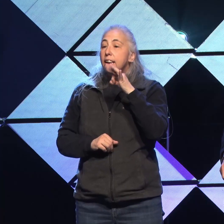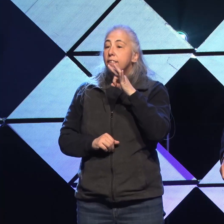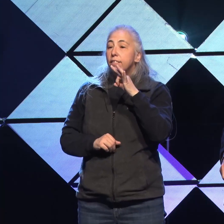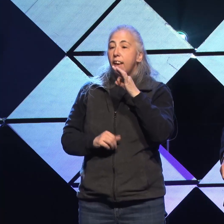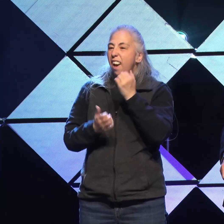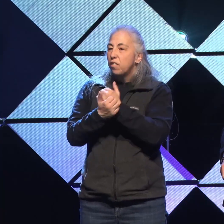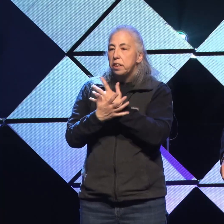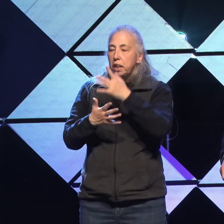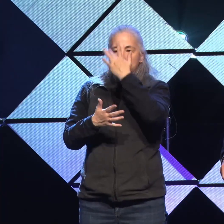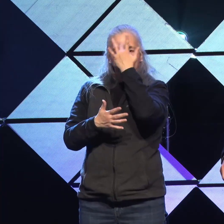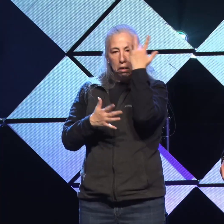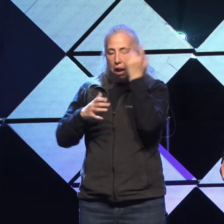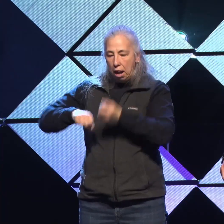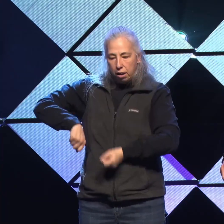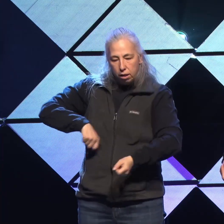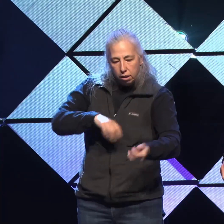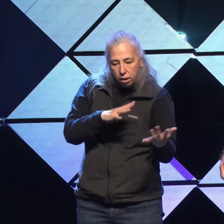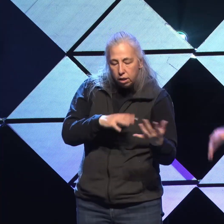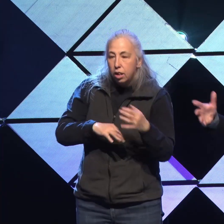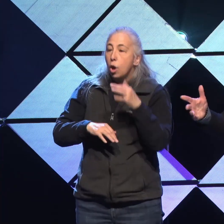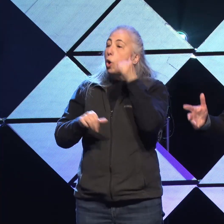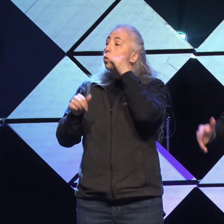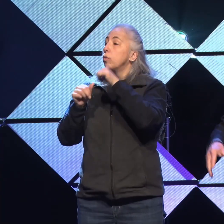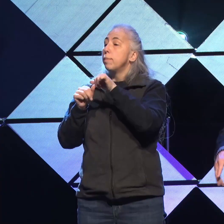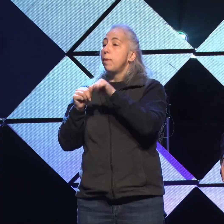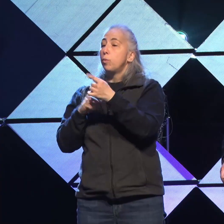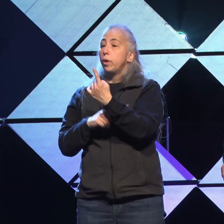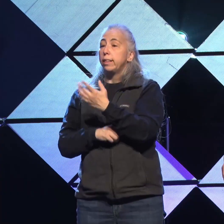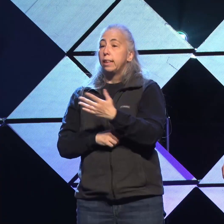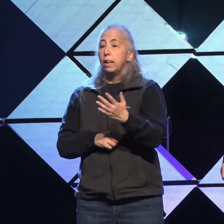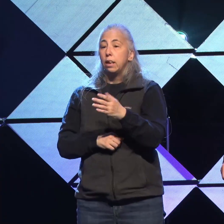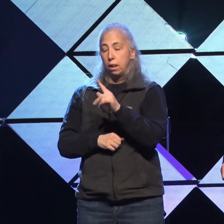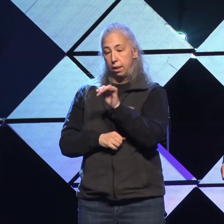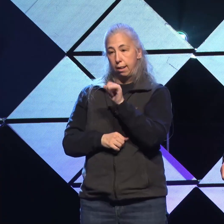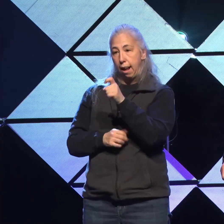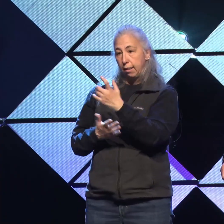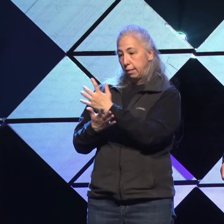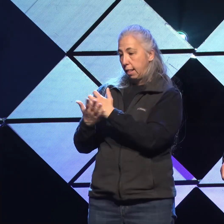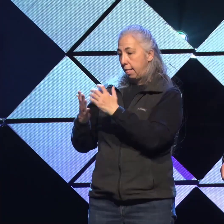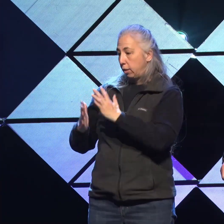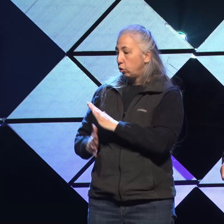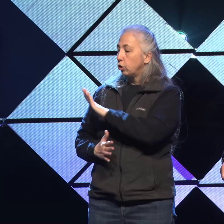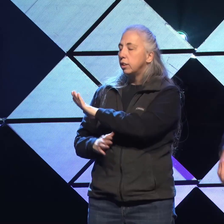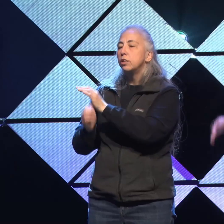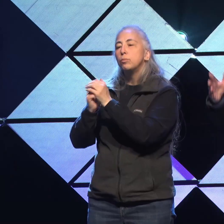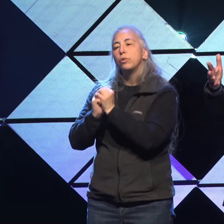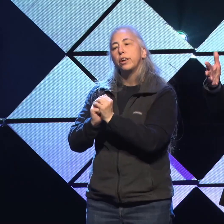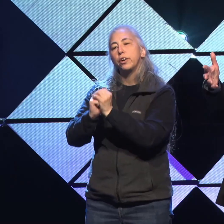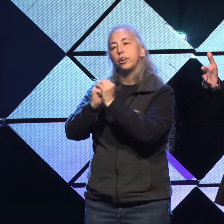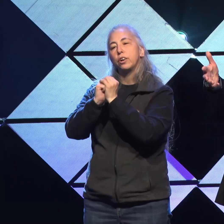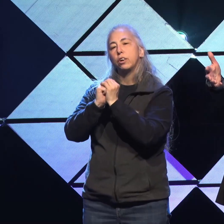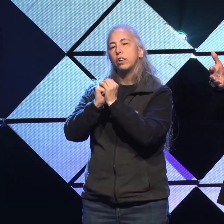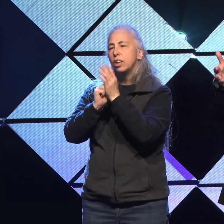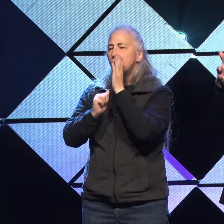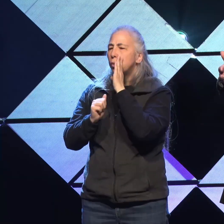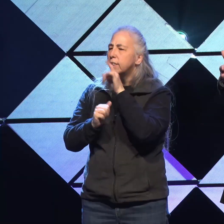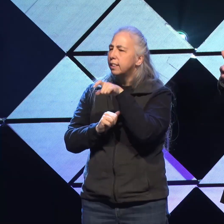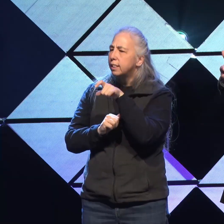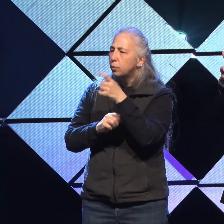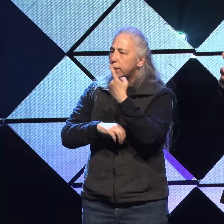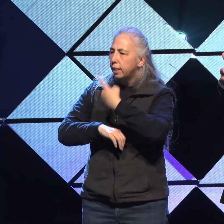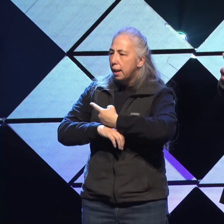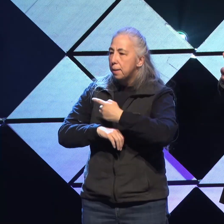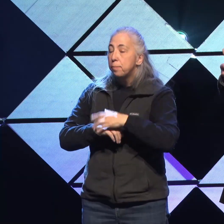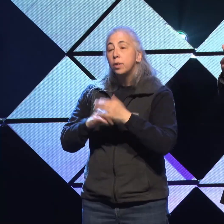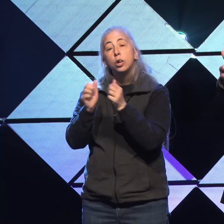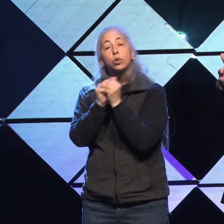tax collector's prayer. Because you're going to need it at some point in your life. Maybe this week. So let's say it together out